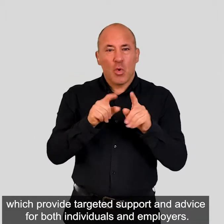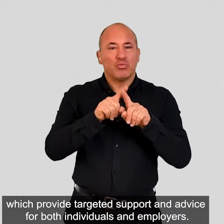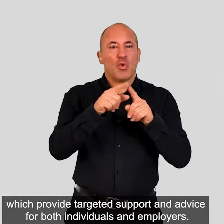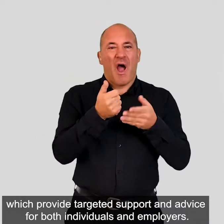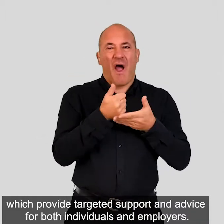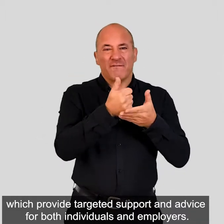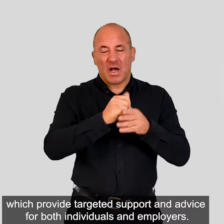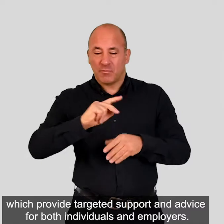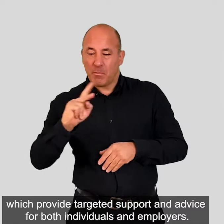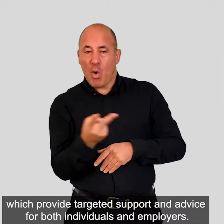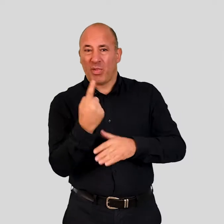and employers.